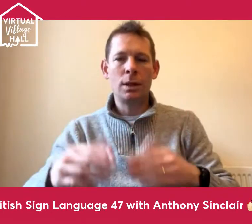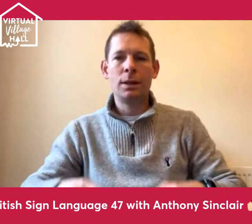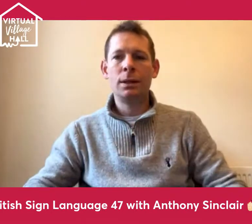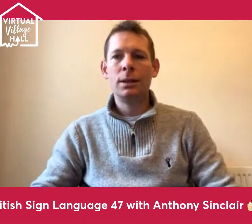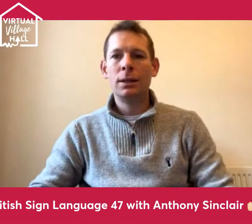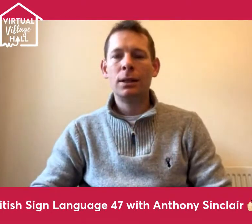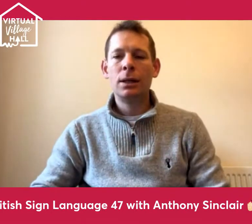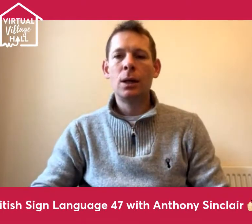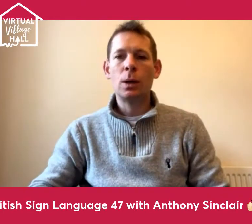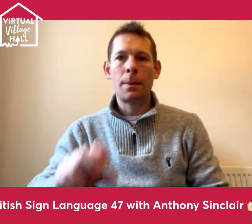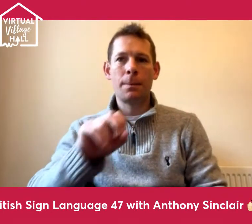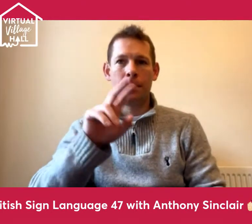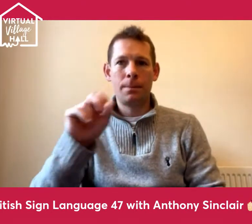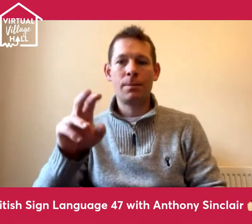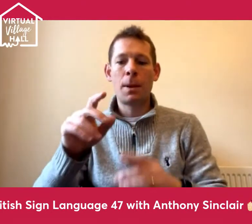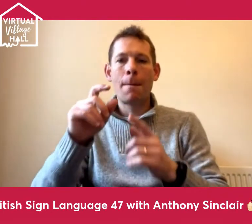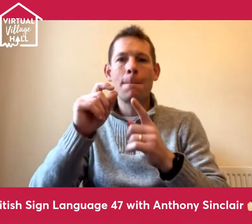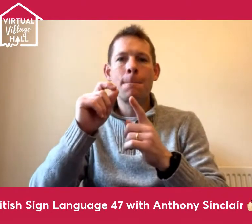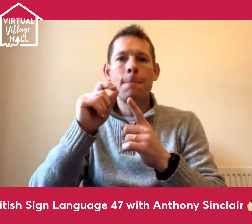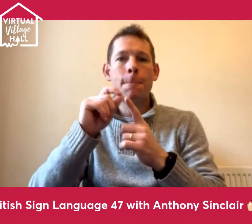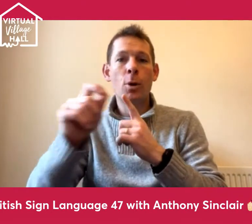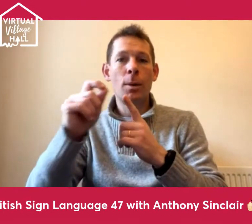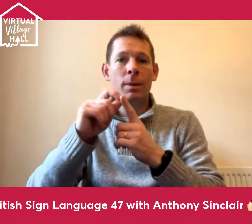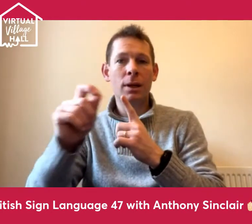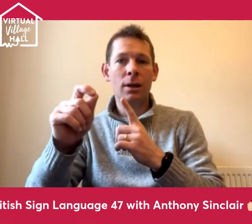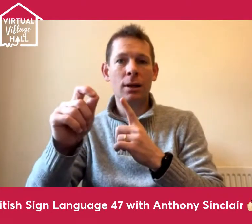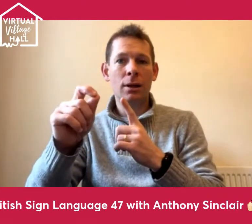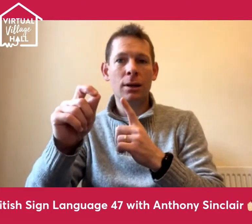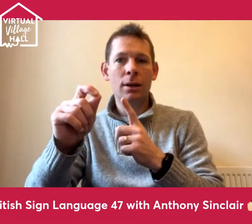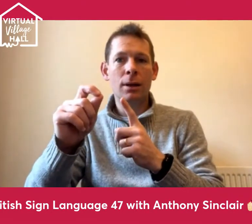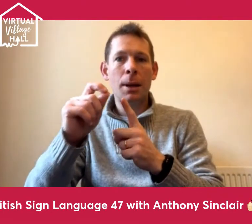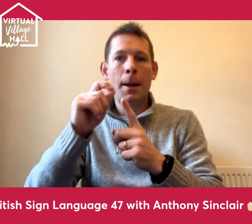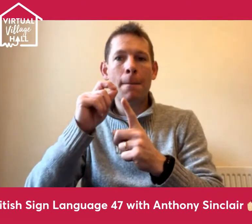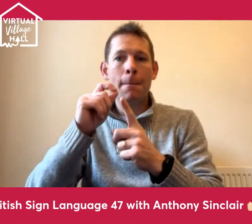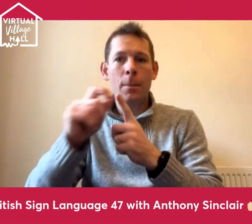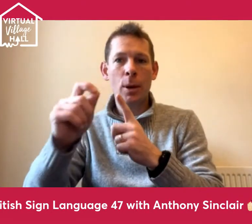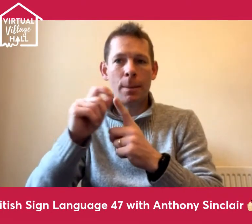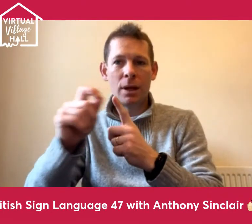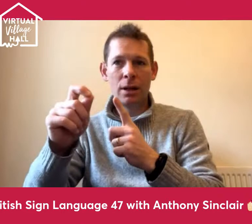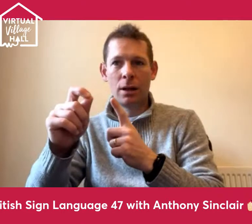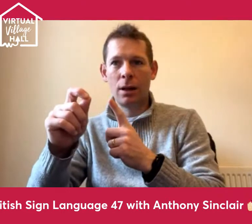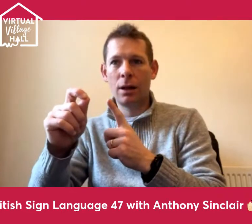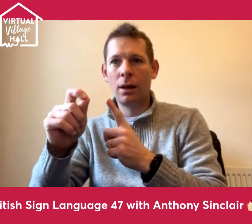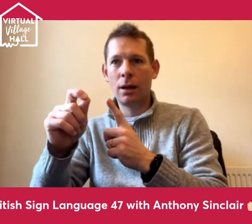No, I have other ones as well that I don't have pictures for. So purple, purple,